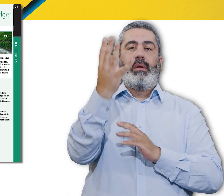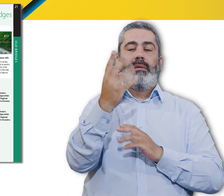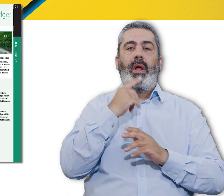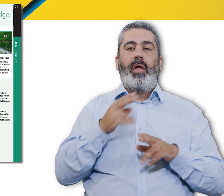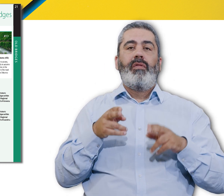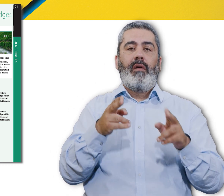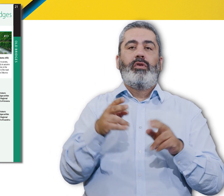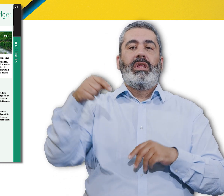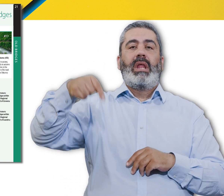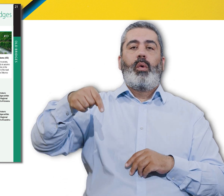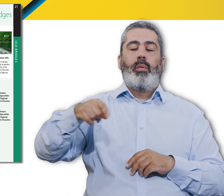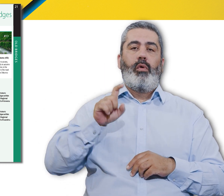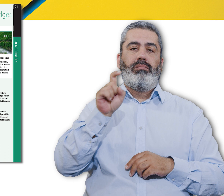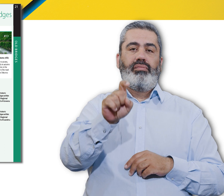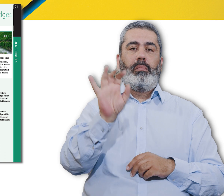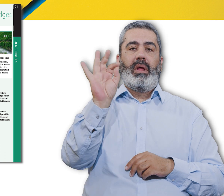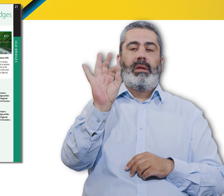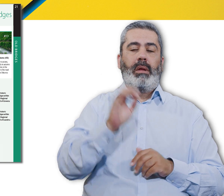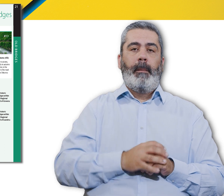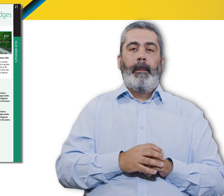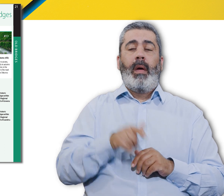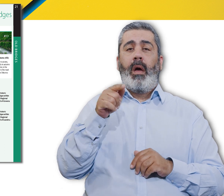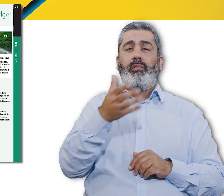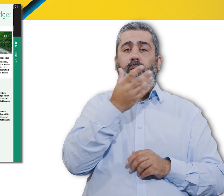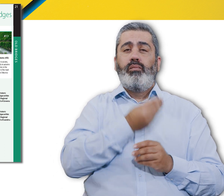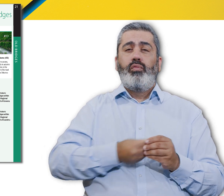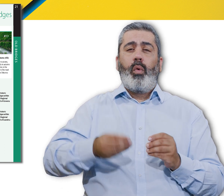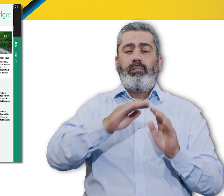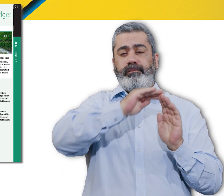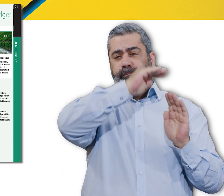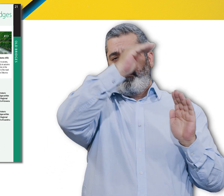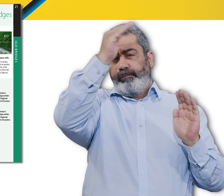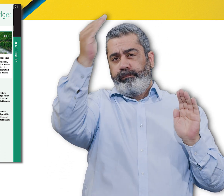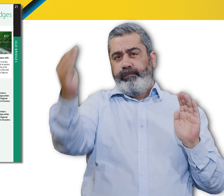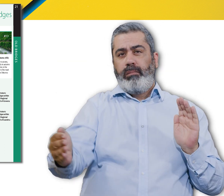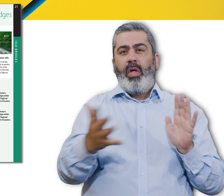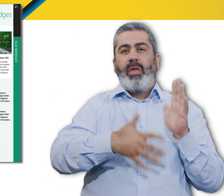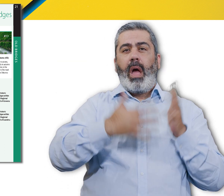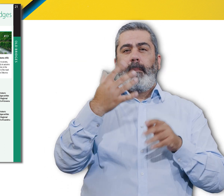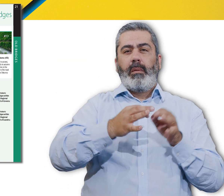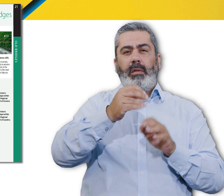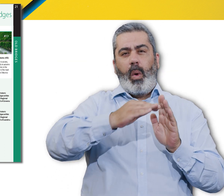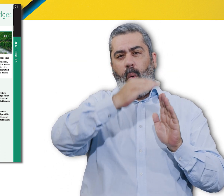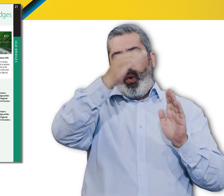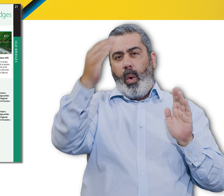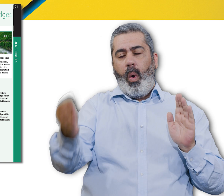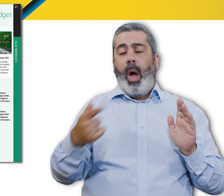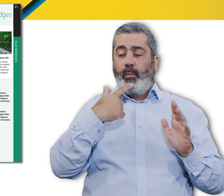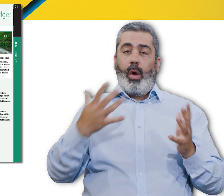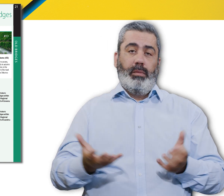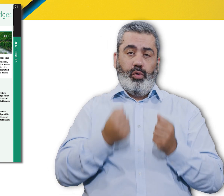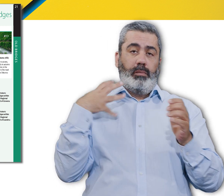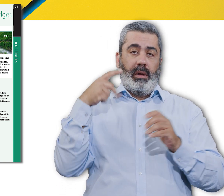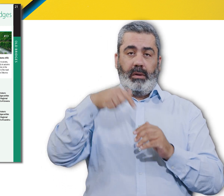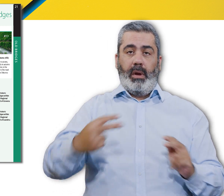beauty. Bridge of Izaga, number 14, location. Trikomo, number 50. It has the longest arch